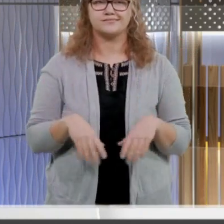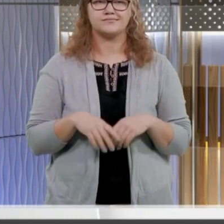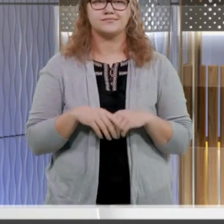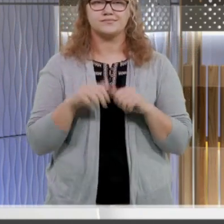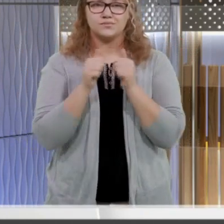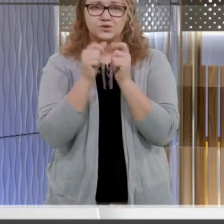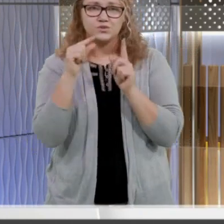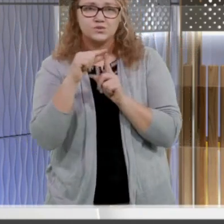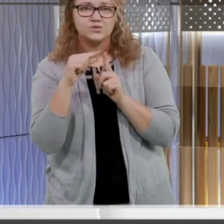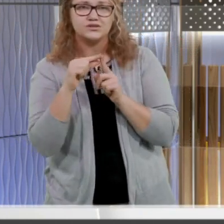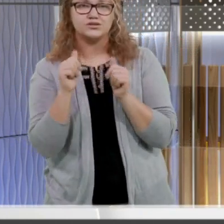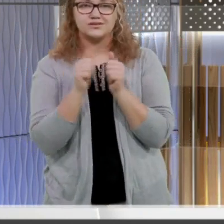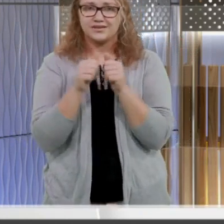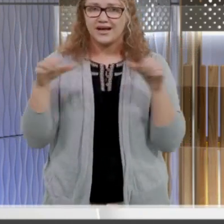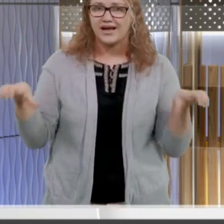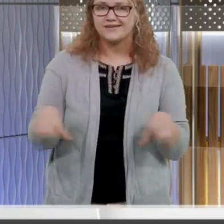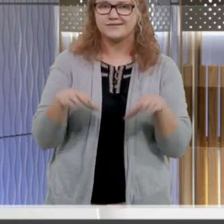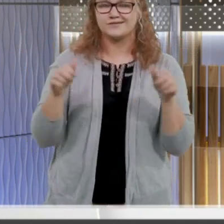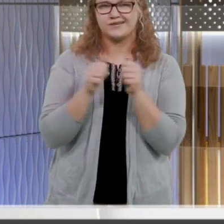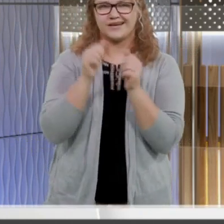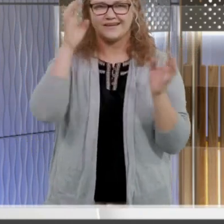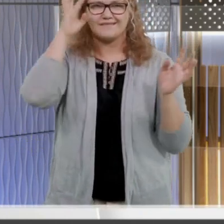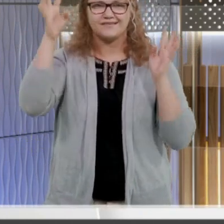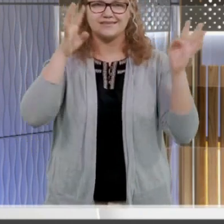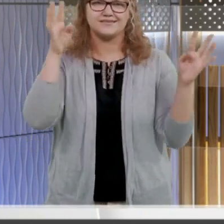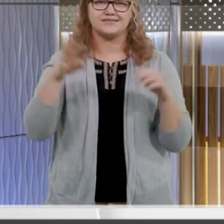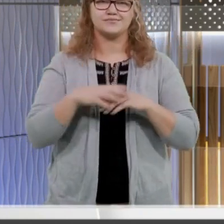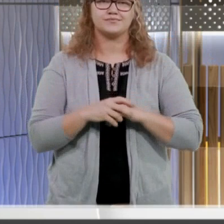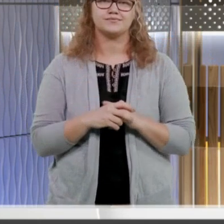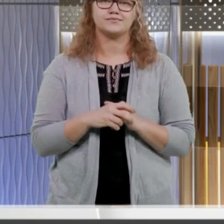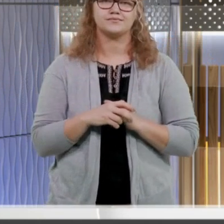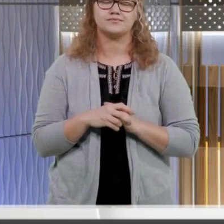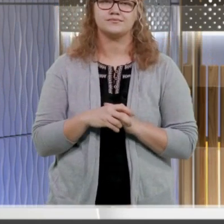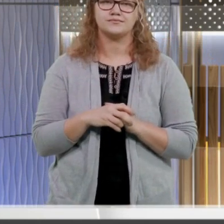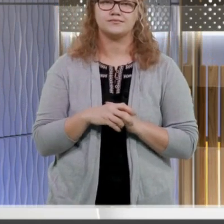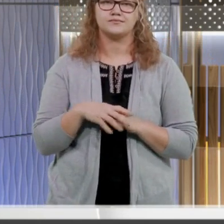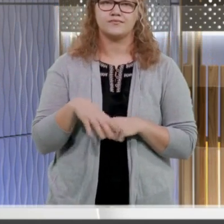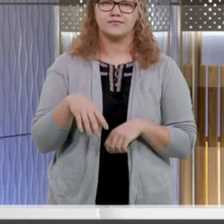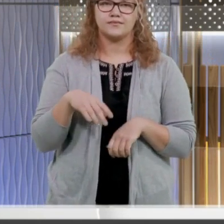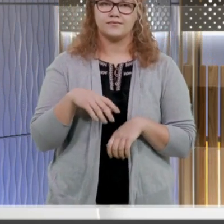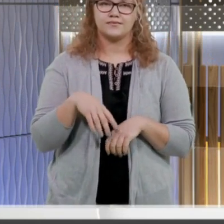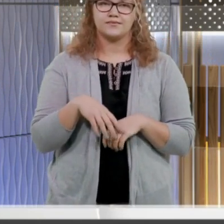with words, actions, with creativity.